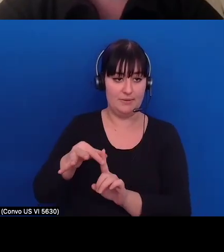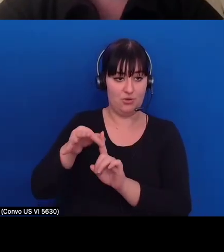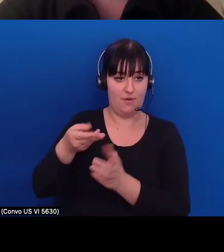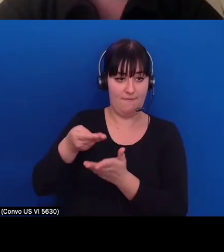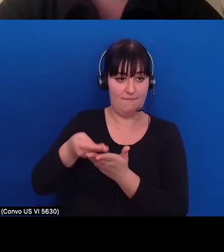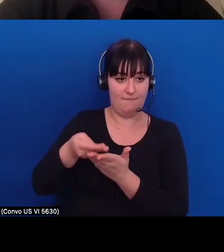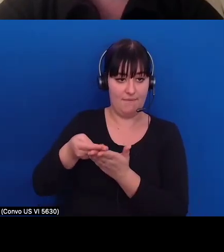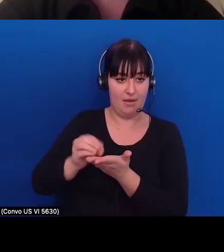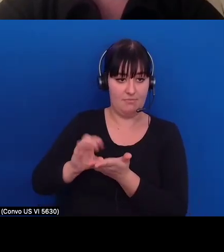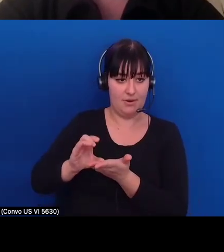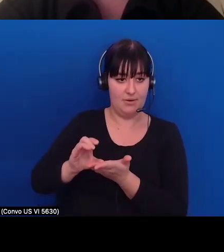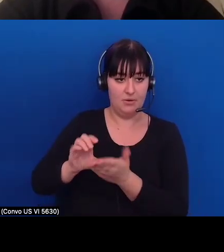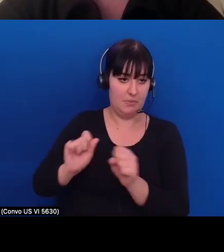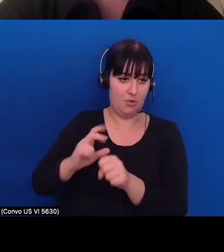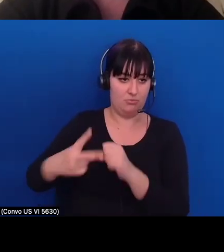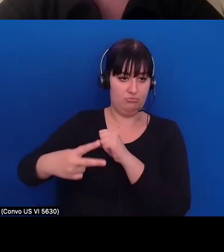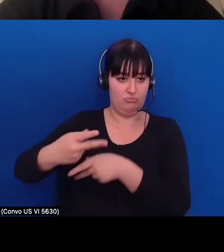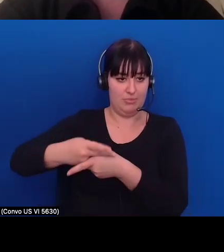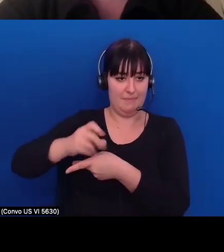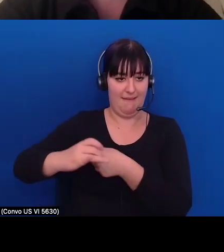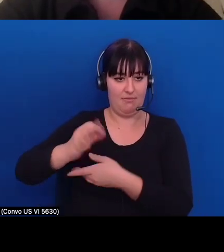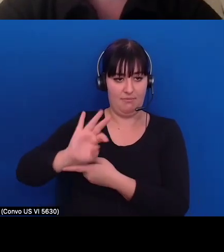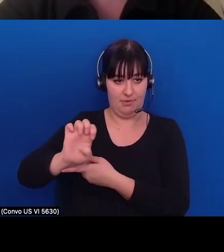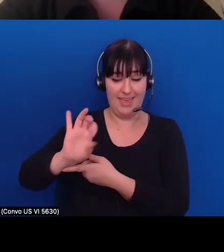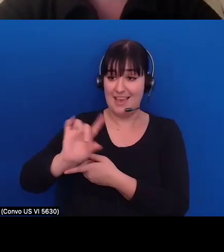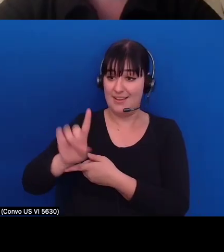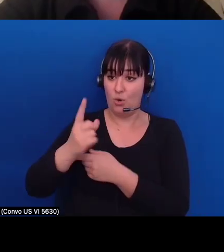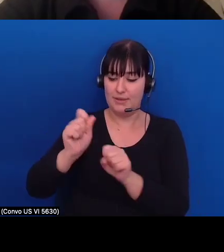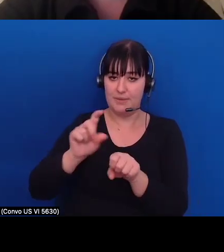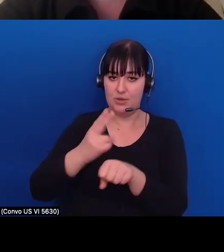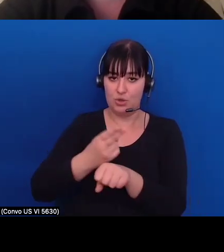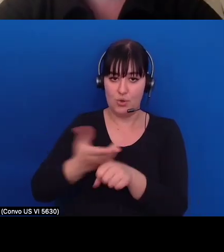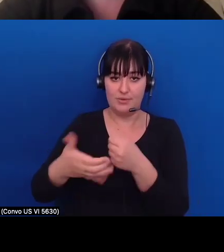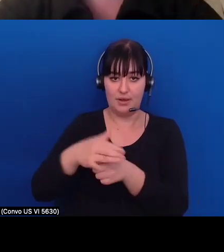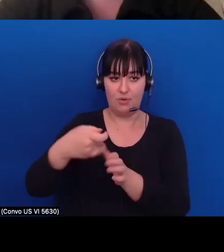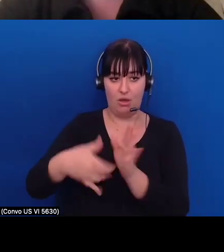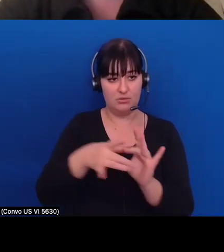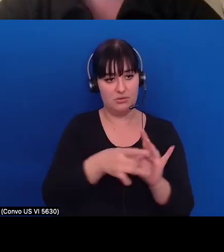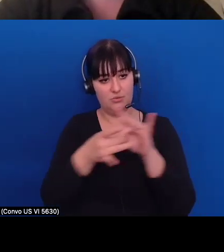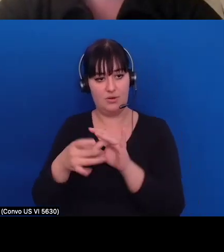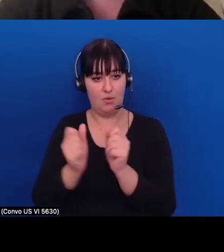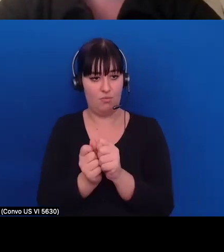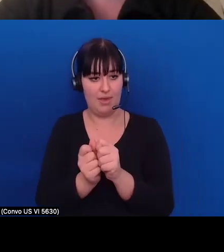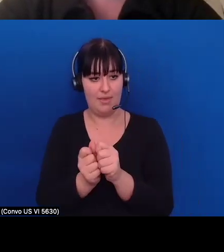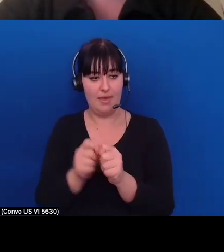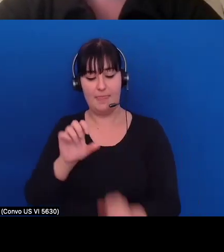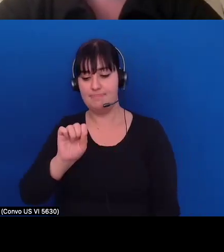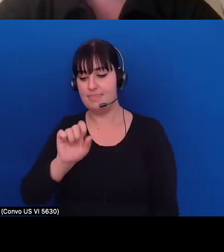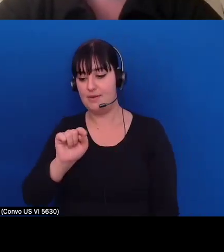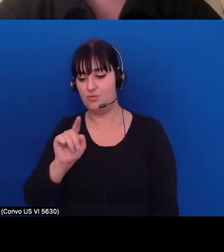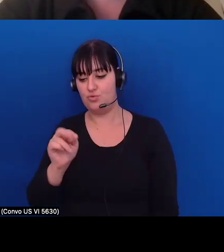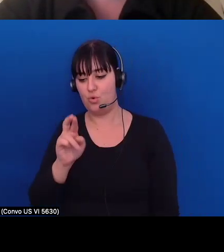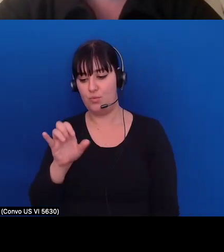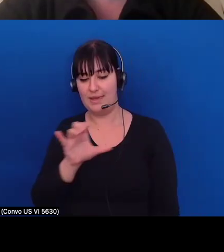to retain those fees. And the fund can only be used to cover costs associated with the statutory and